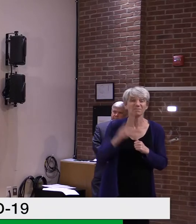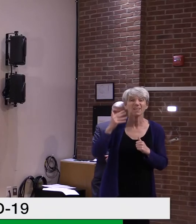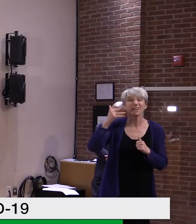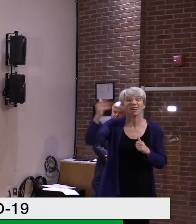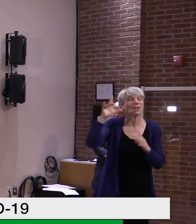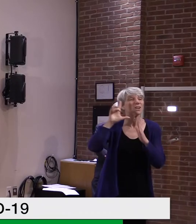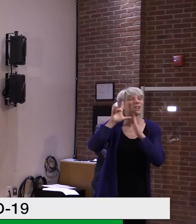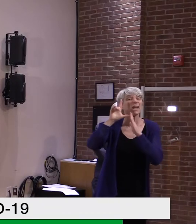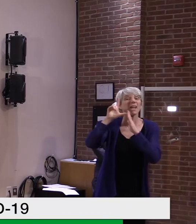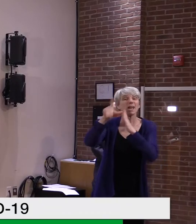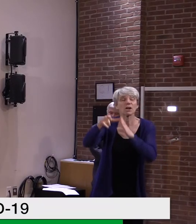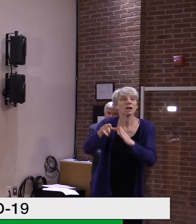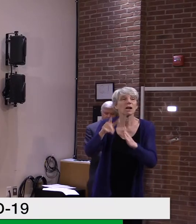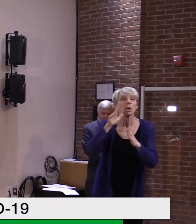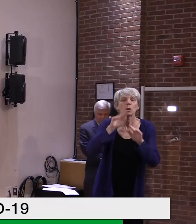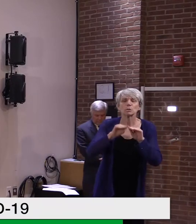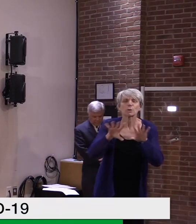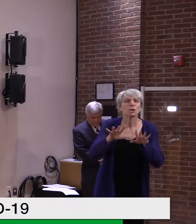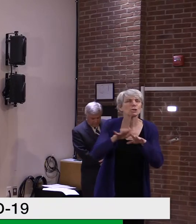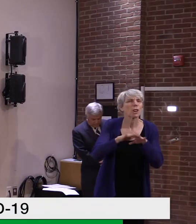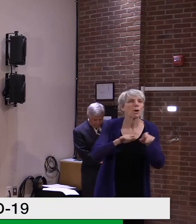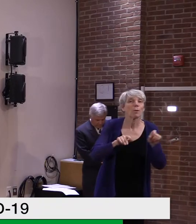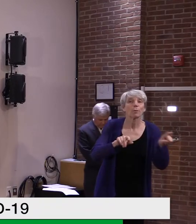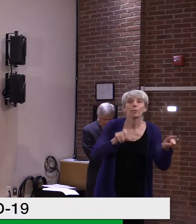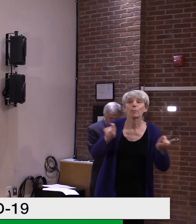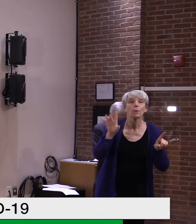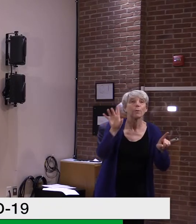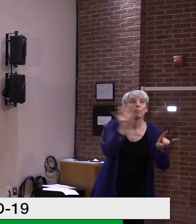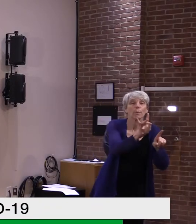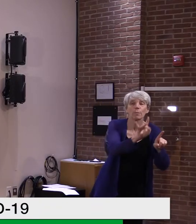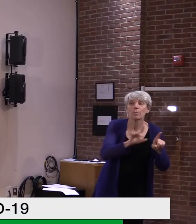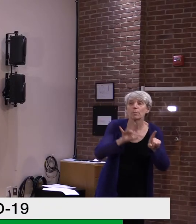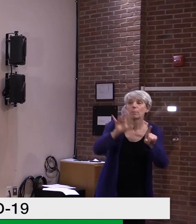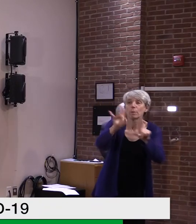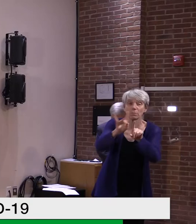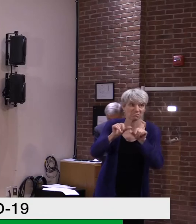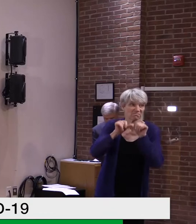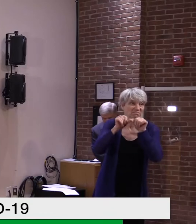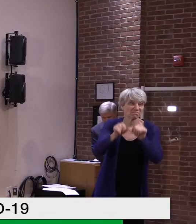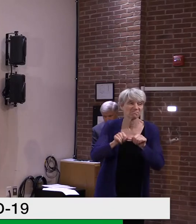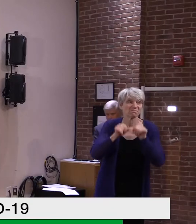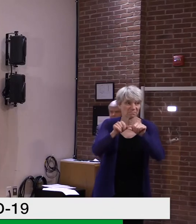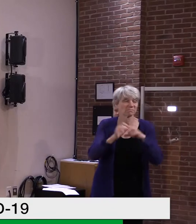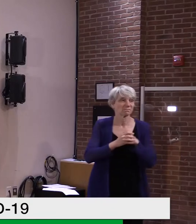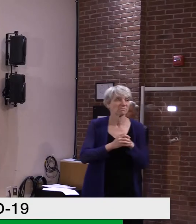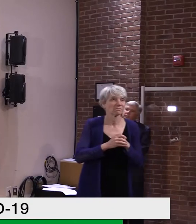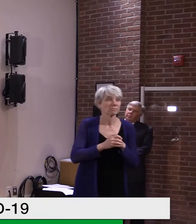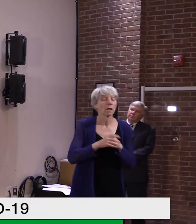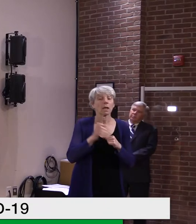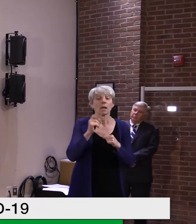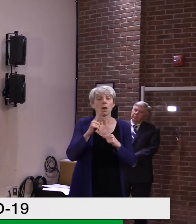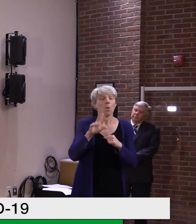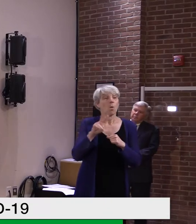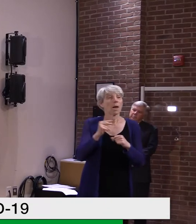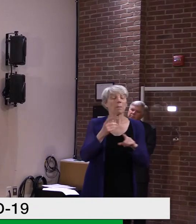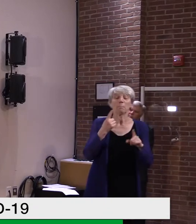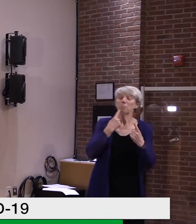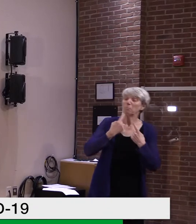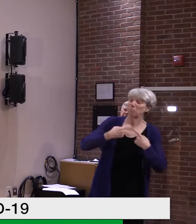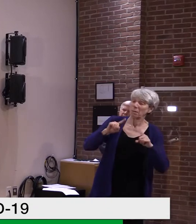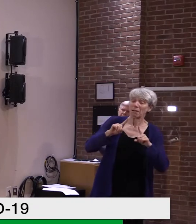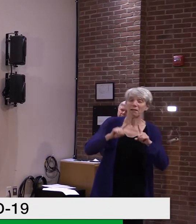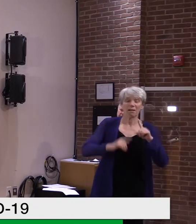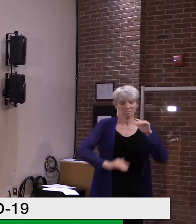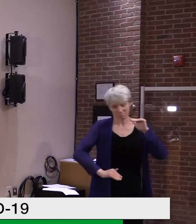the few remaining restrictions when we reach the 80% level, that essentially